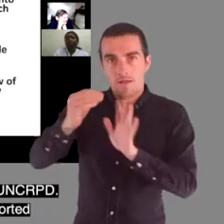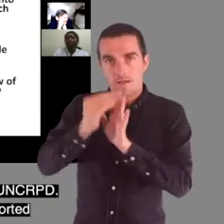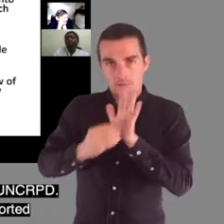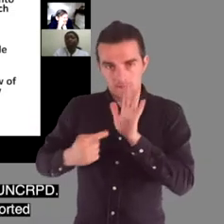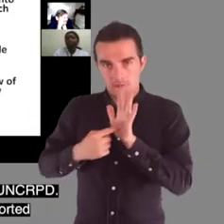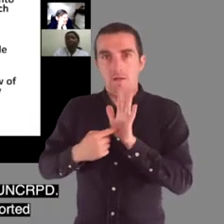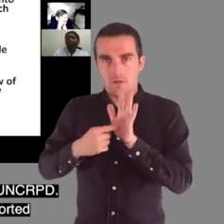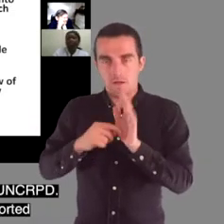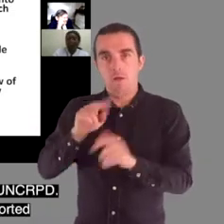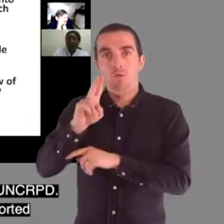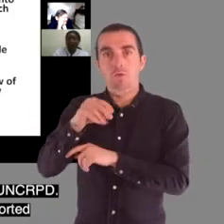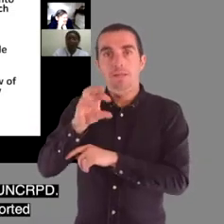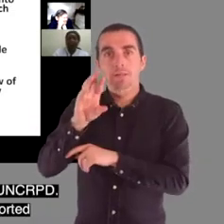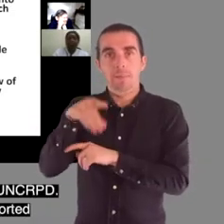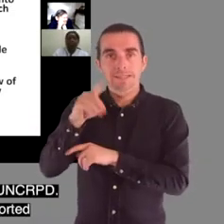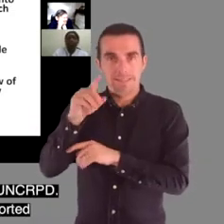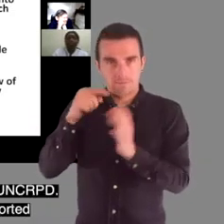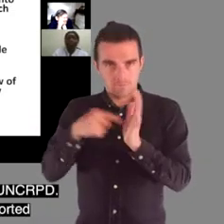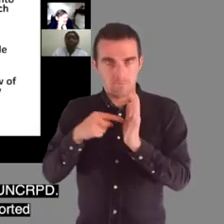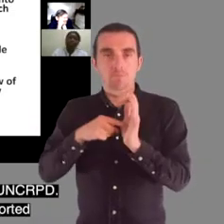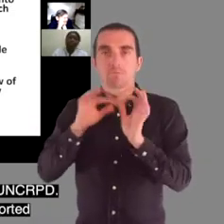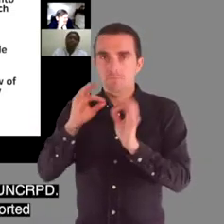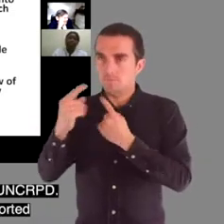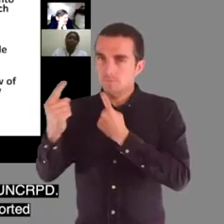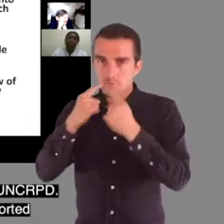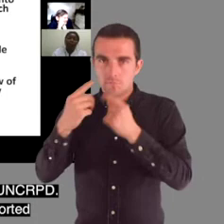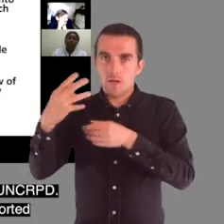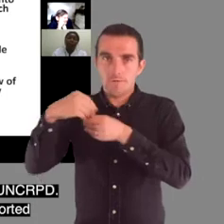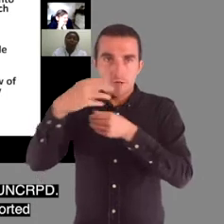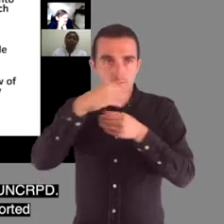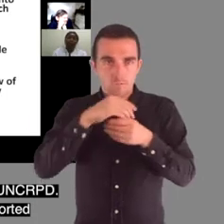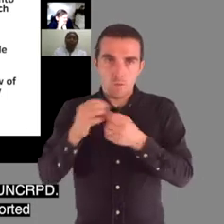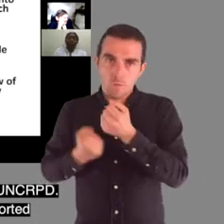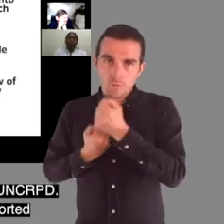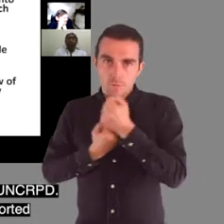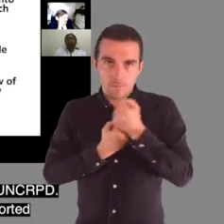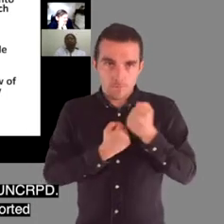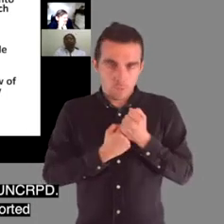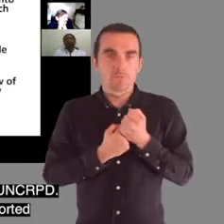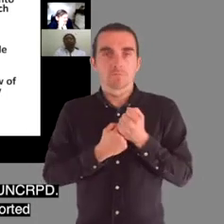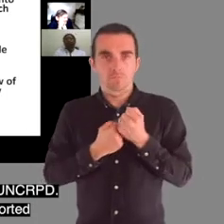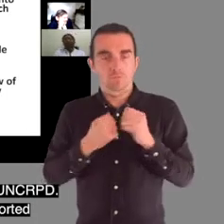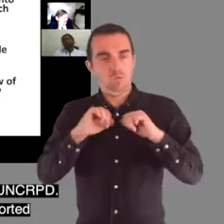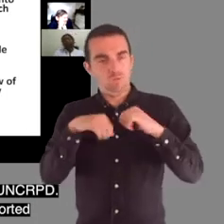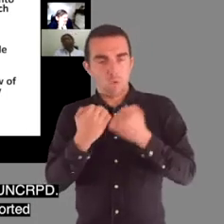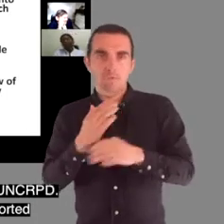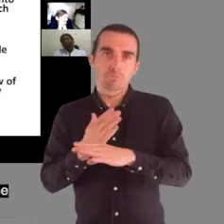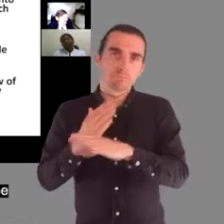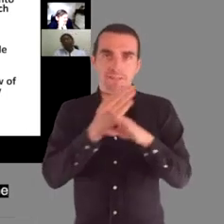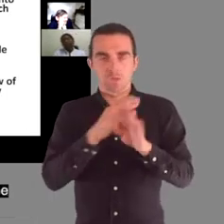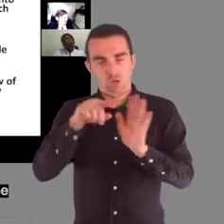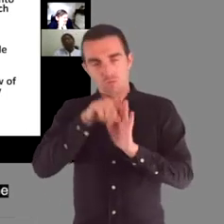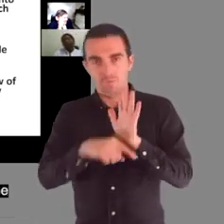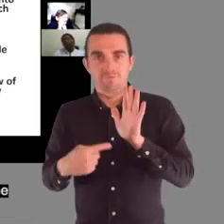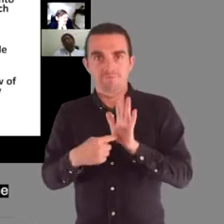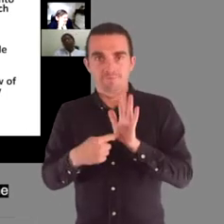and legislative frameworks around the UNCRPD. It has also involved and supported forums